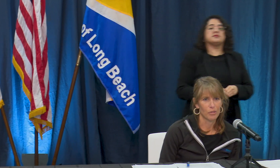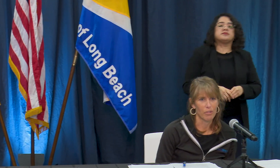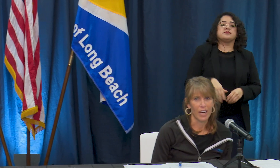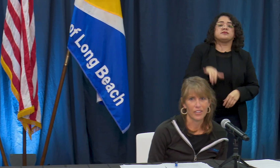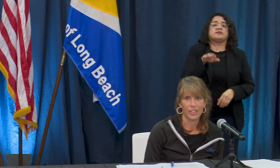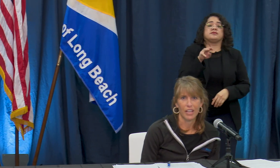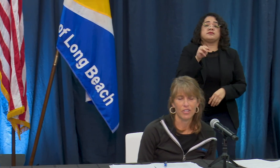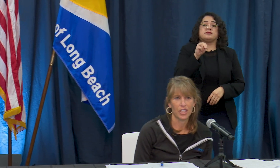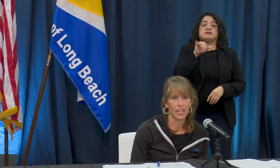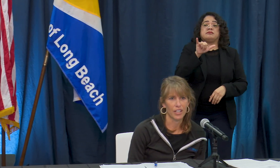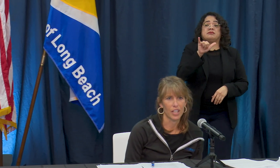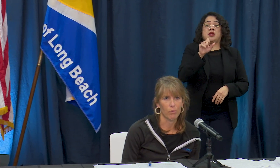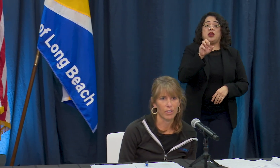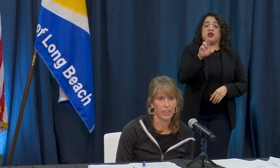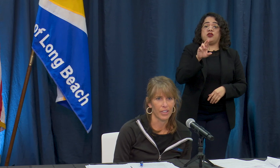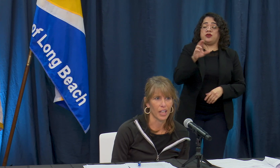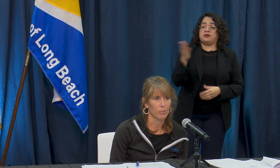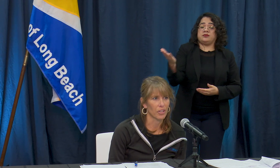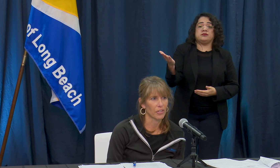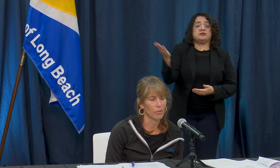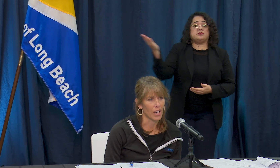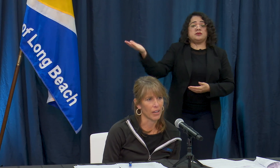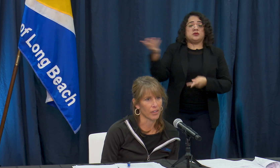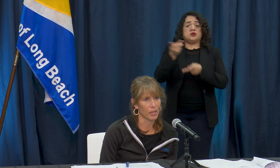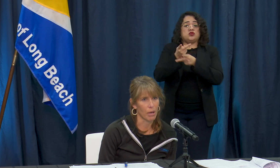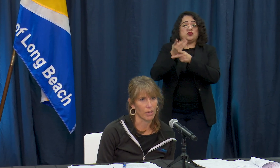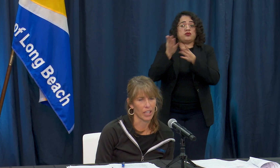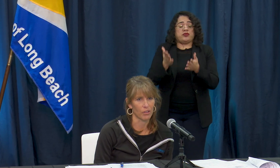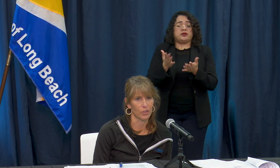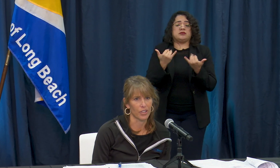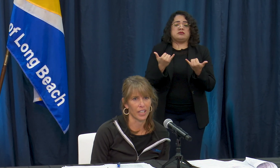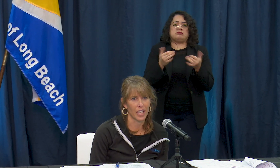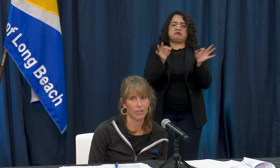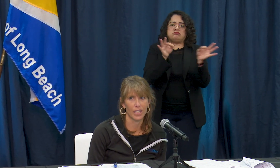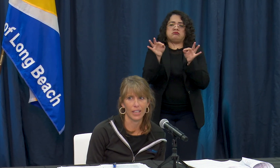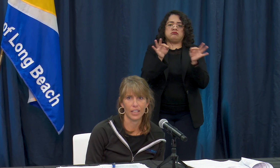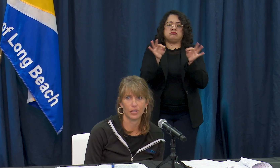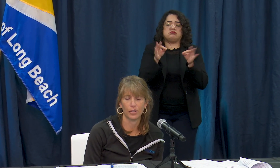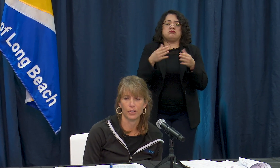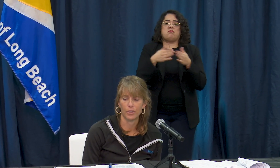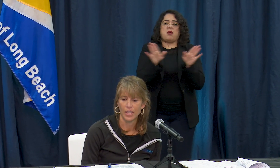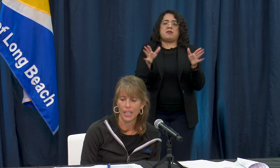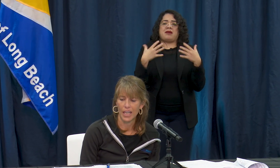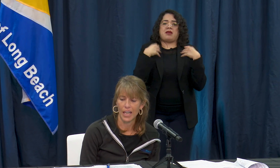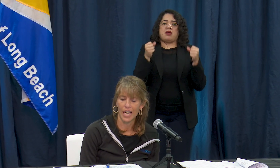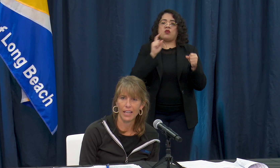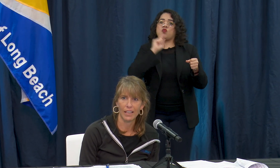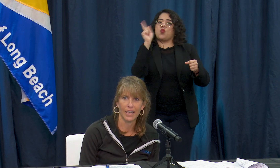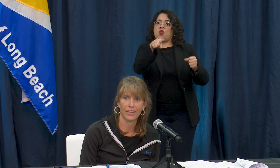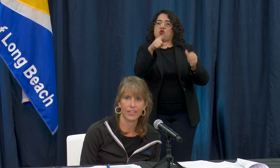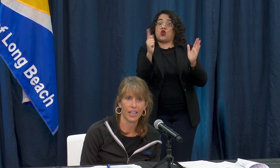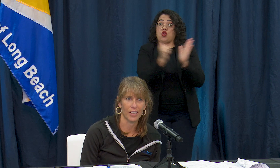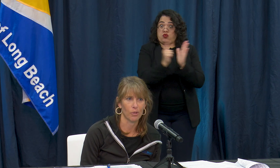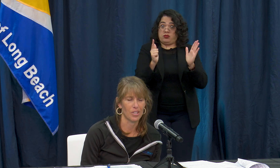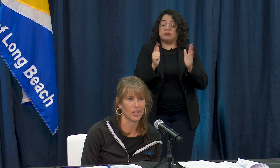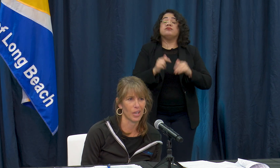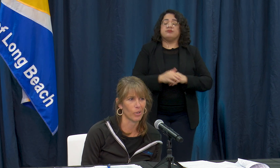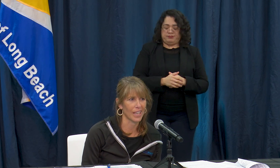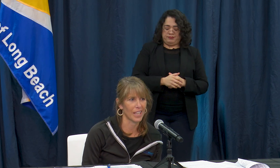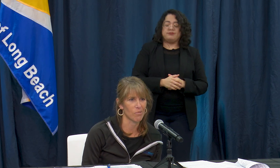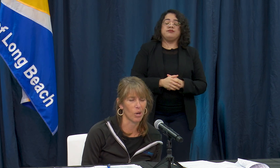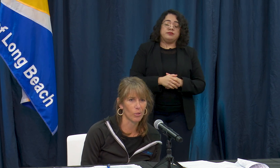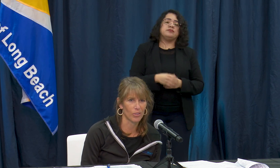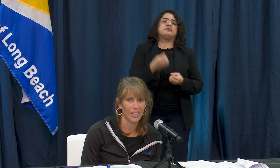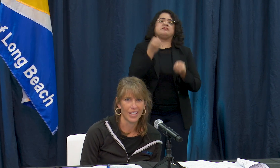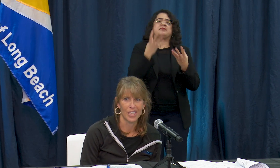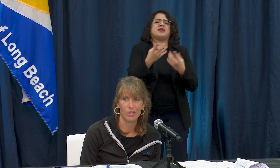mayor and supervisor have shared a number of different elements around the public health order, and I'd really like to highlight the question that we're